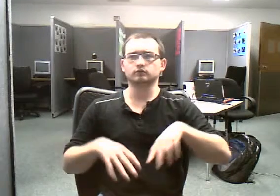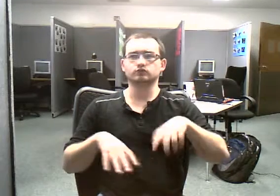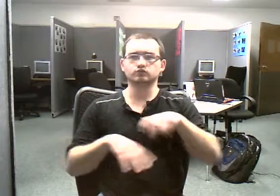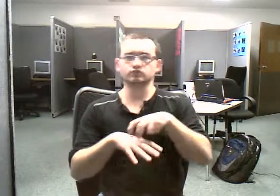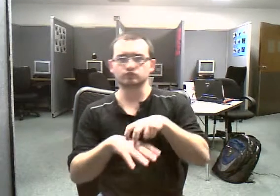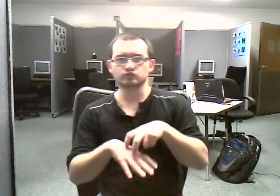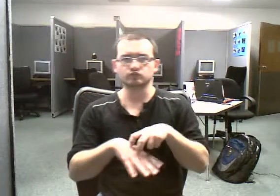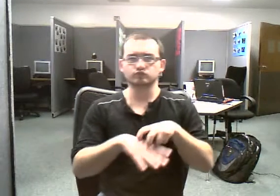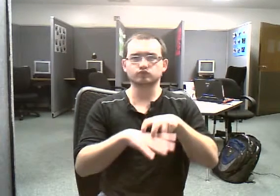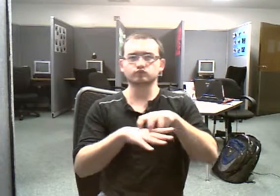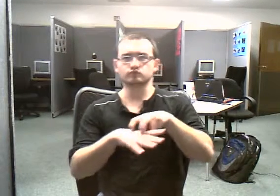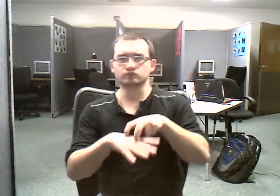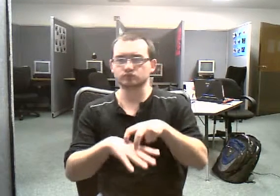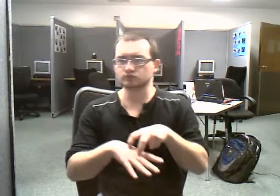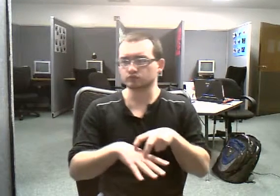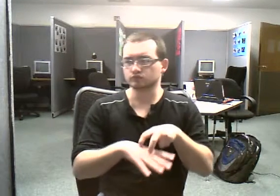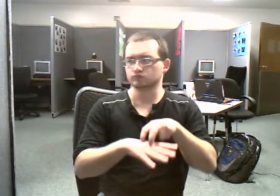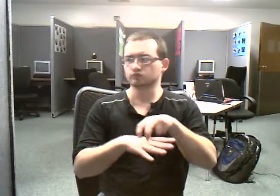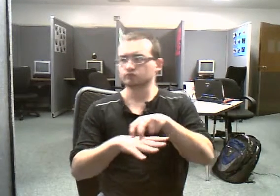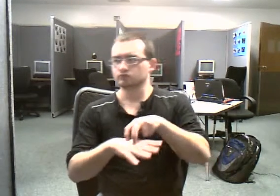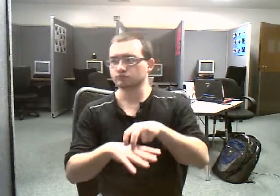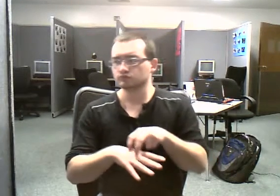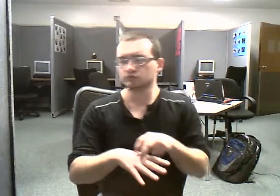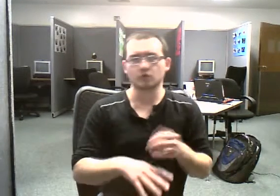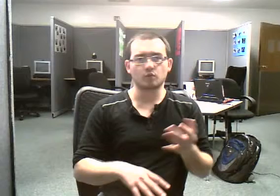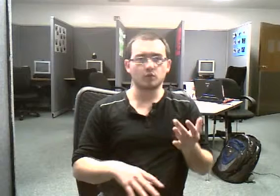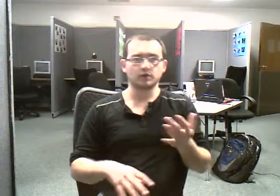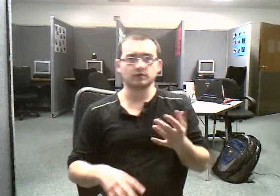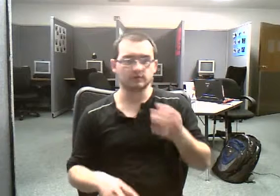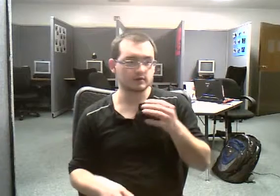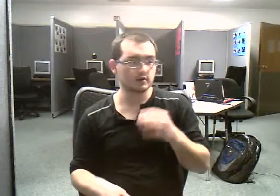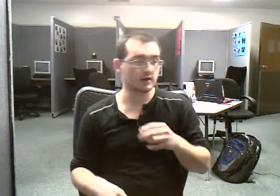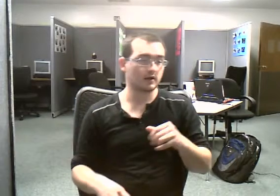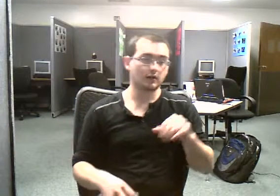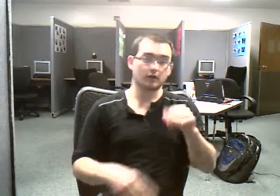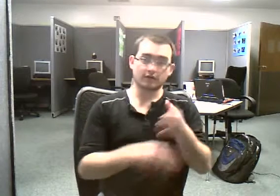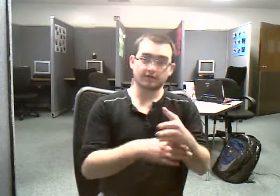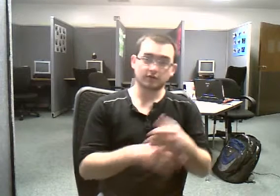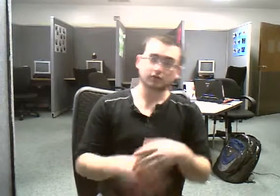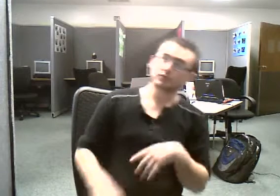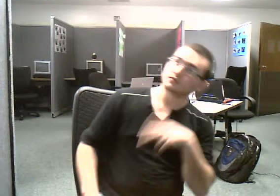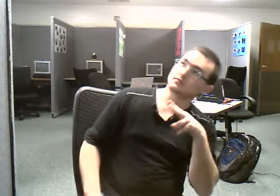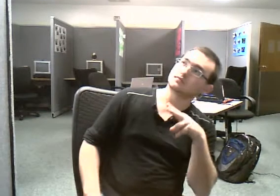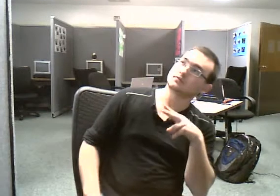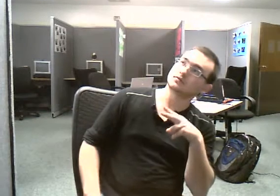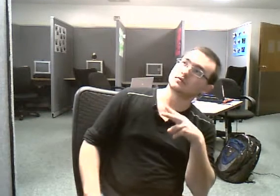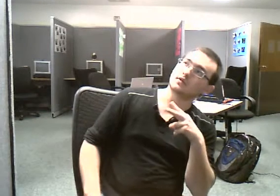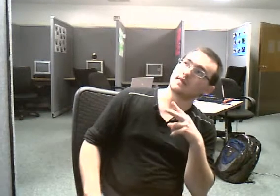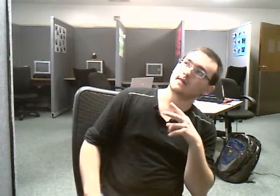trout, because now it's come out from under its rock and it's easier to get at. And within moments, it crawls out of